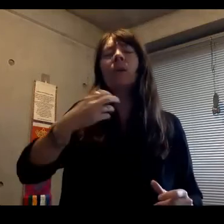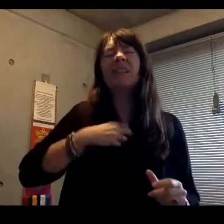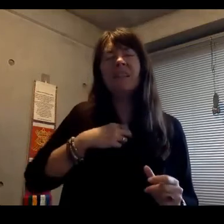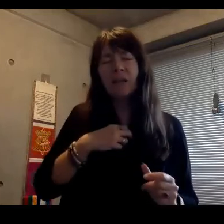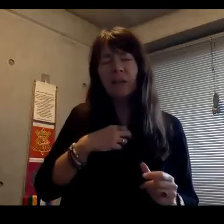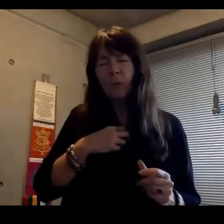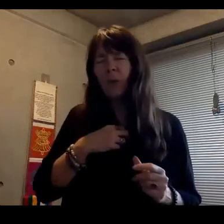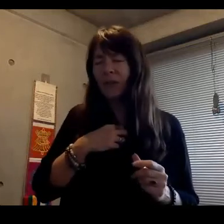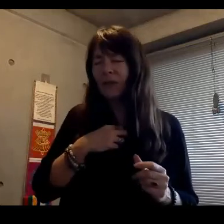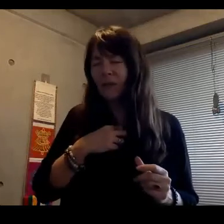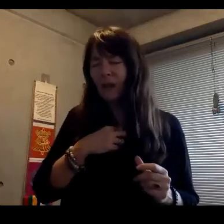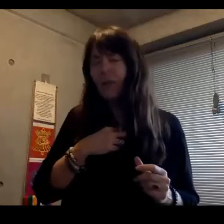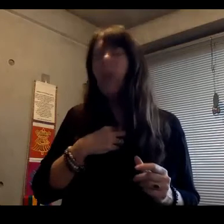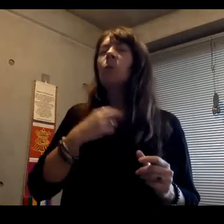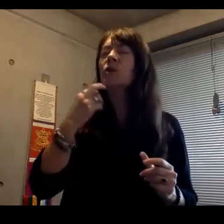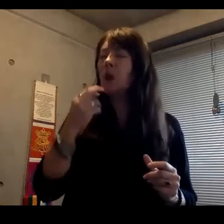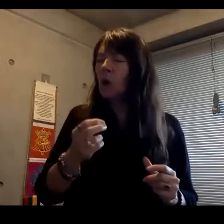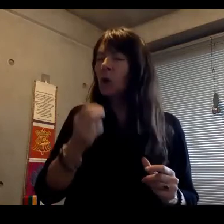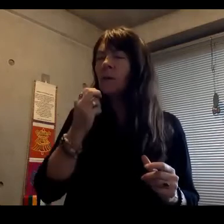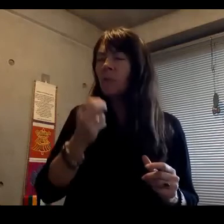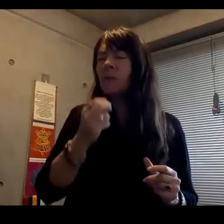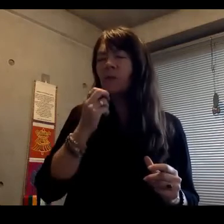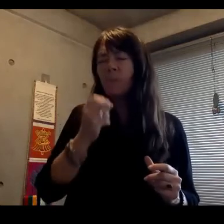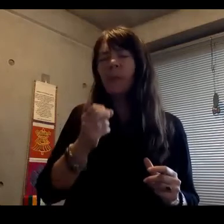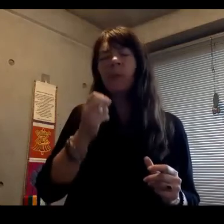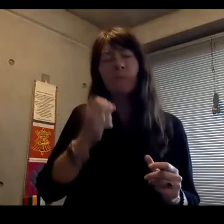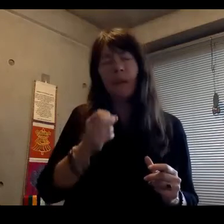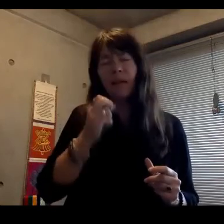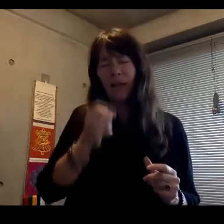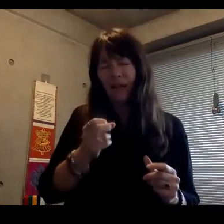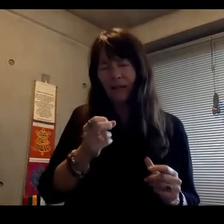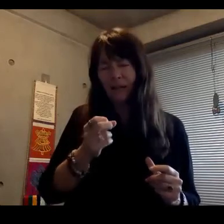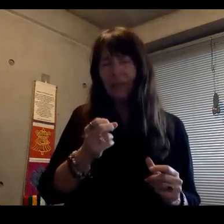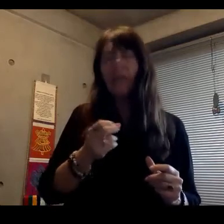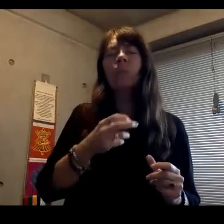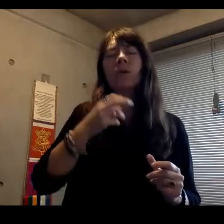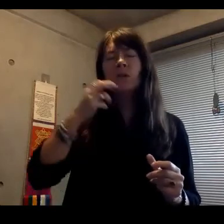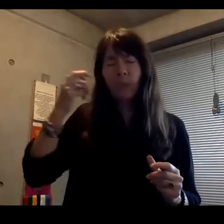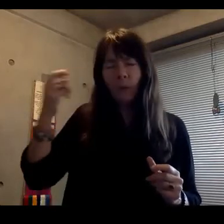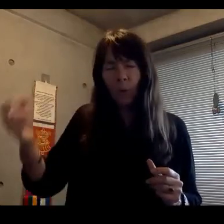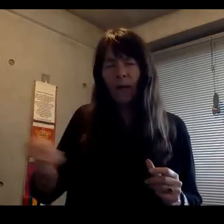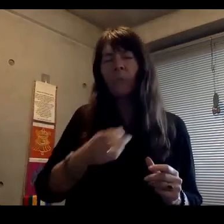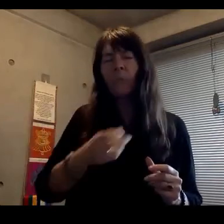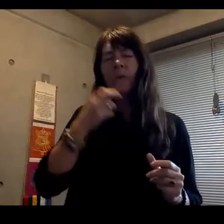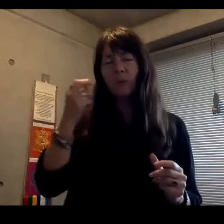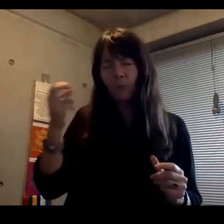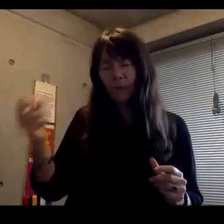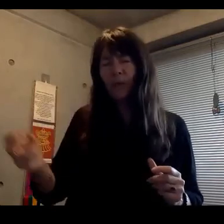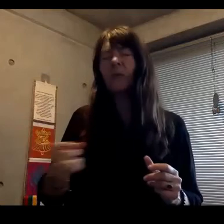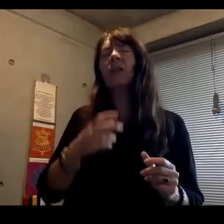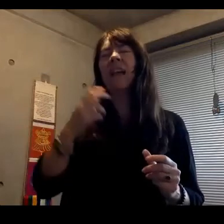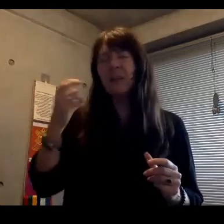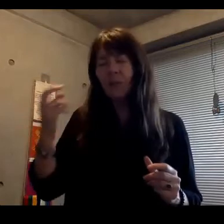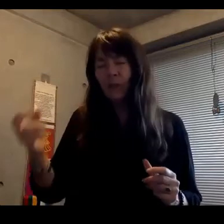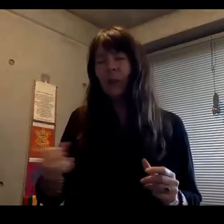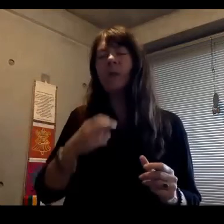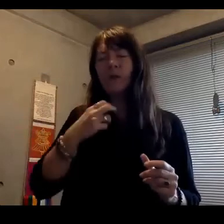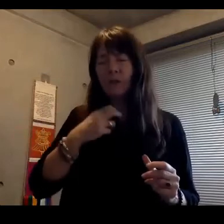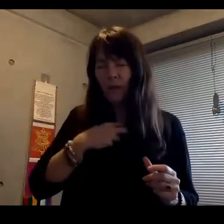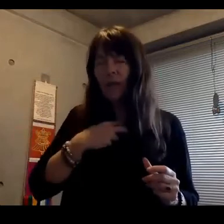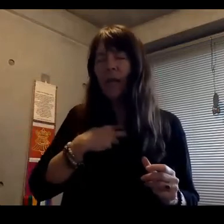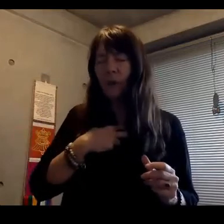if you get in touch with your inner self, which always wants to be with mankind, it wants to be one with the universal